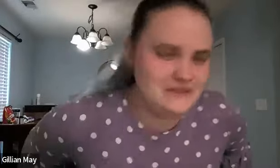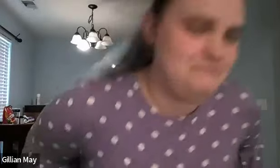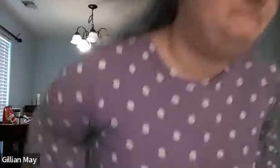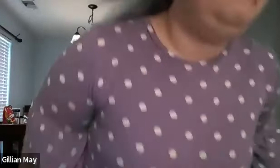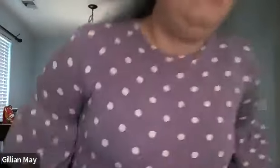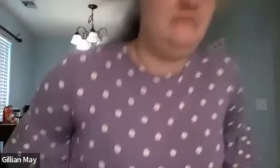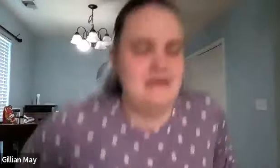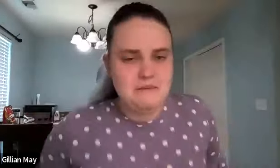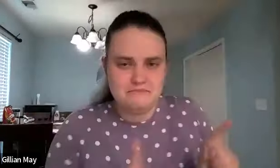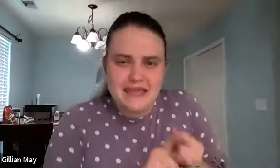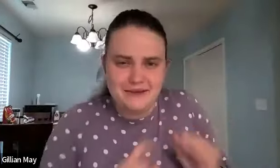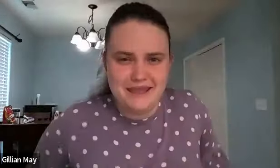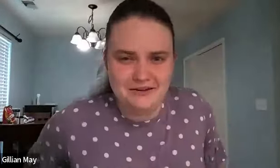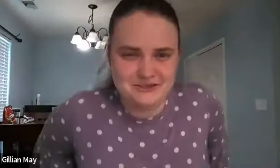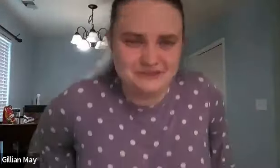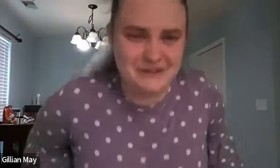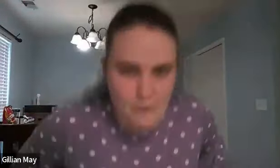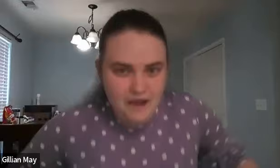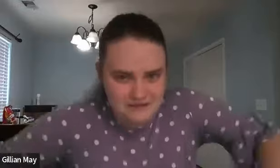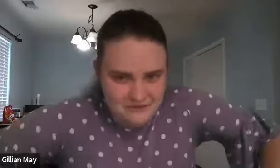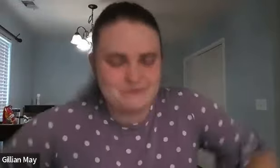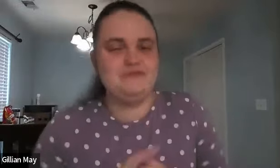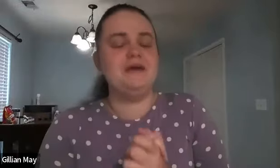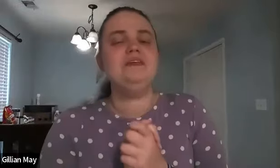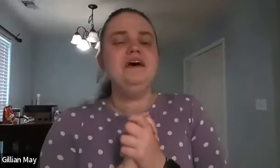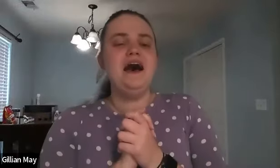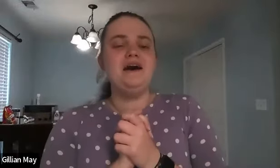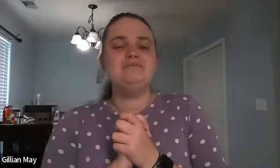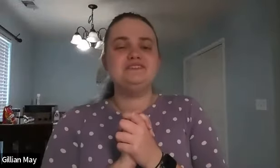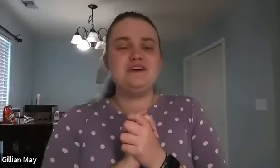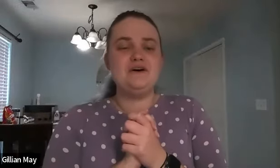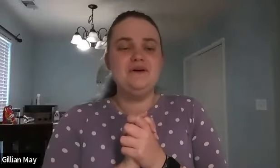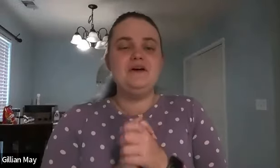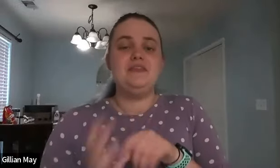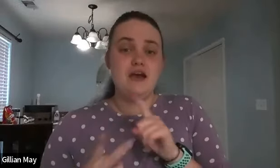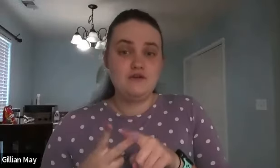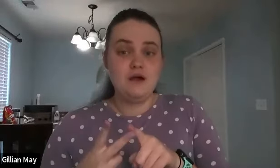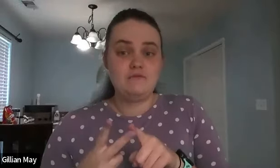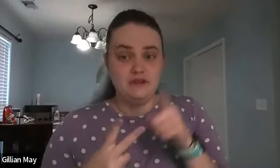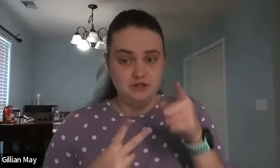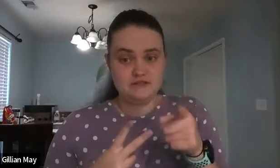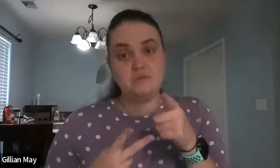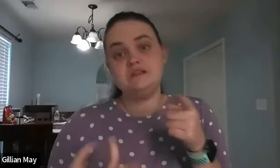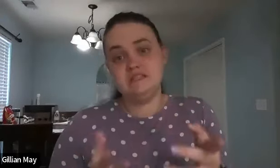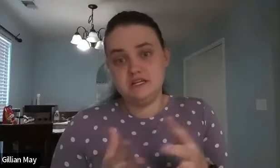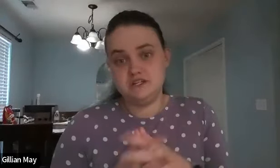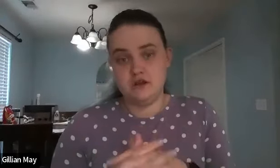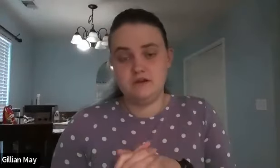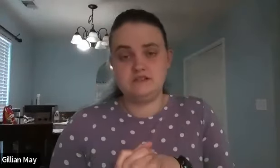they bang my ankle. So I was like waddling with it, moving it. But so The other one for like you were saying, what city does your grandparents live